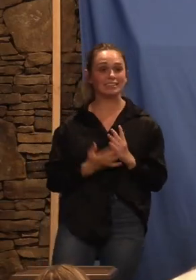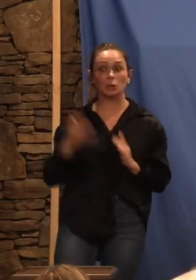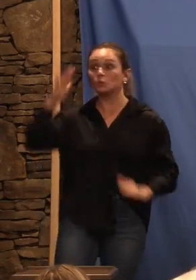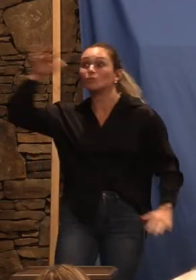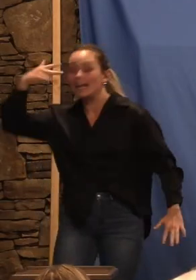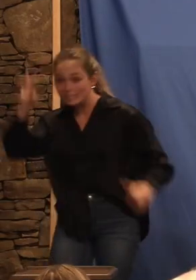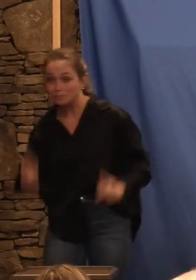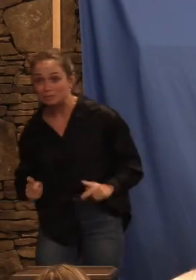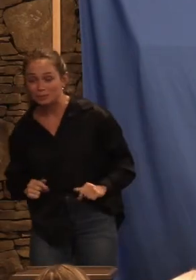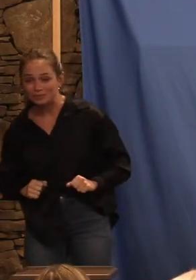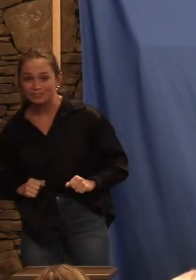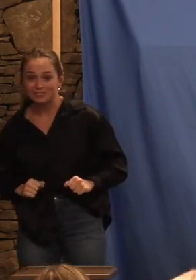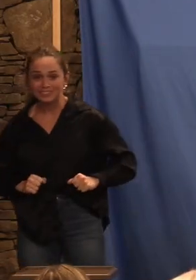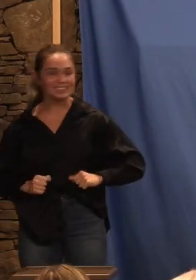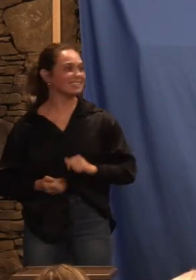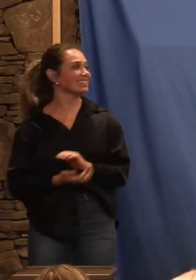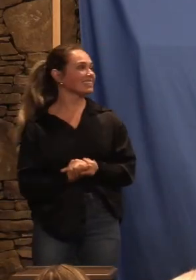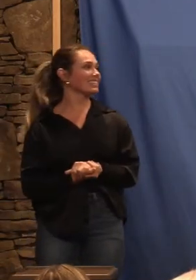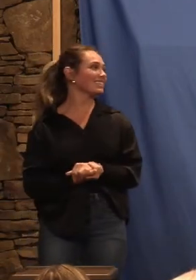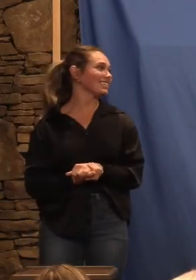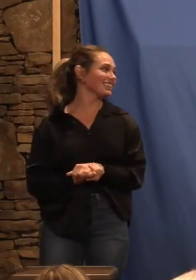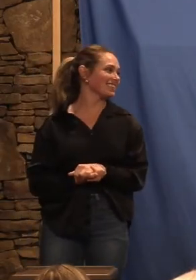Crazy people. Crazy, okay.